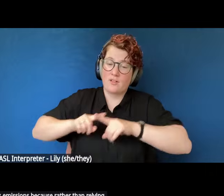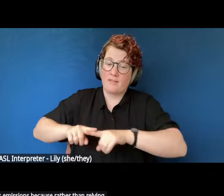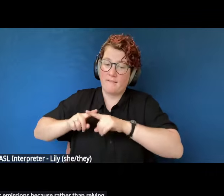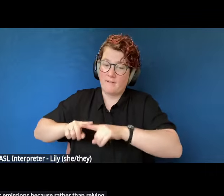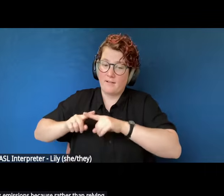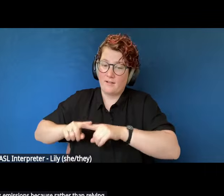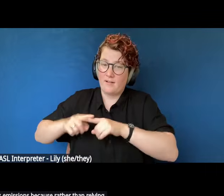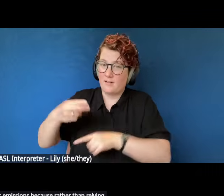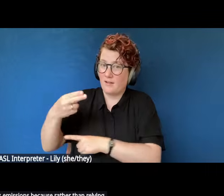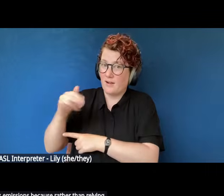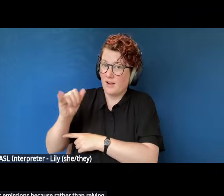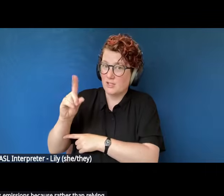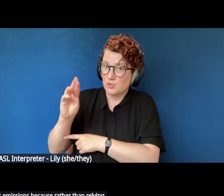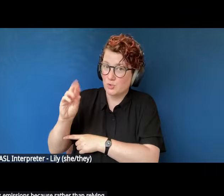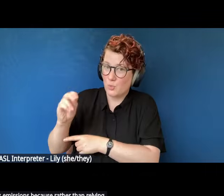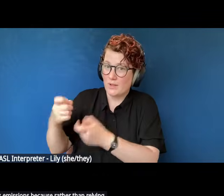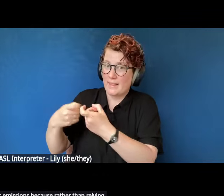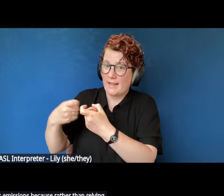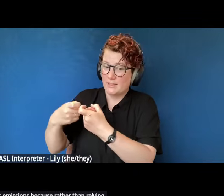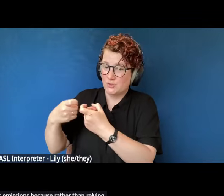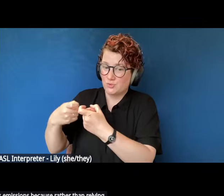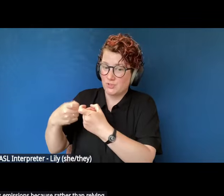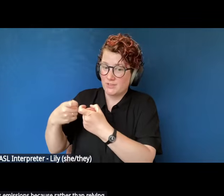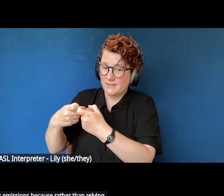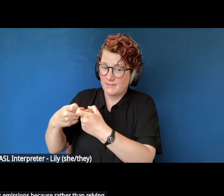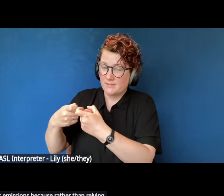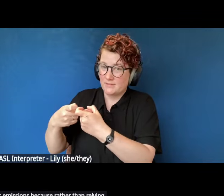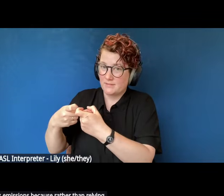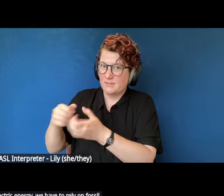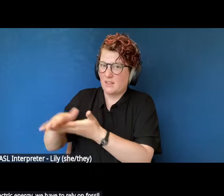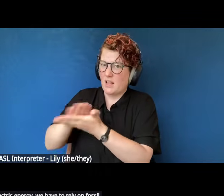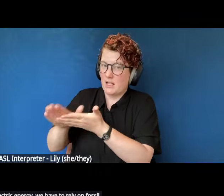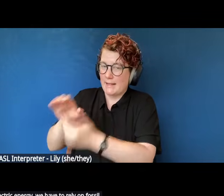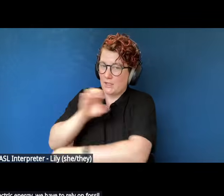hydroelectric energy, we had to rely on fossil fuels